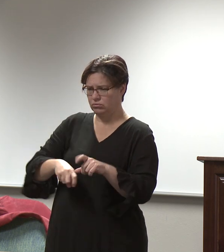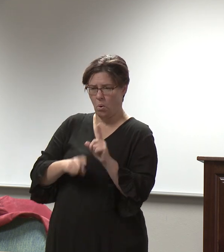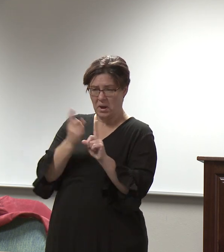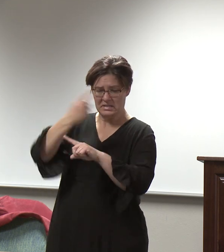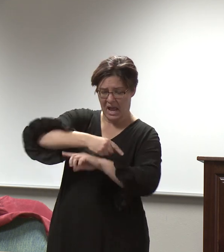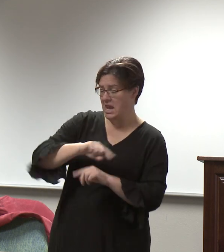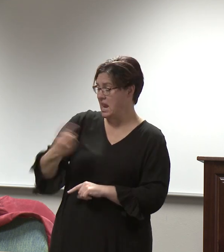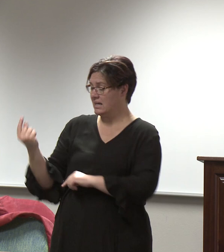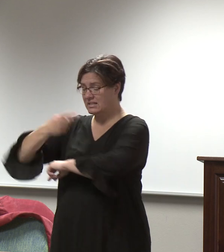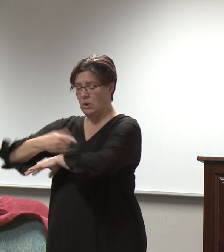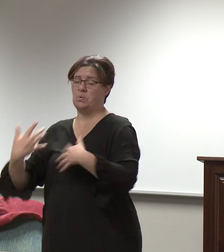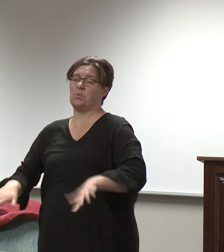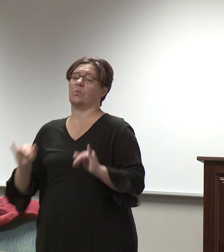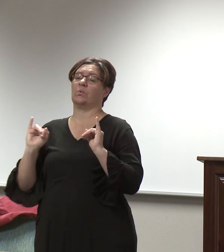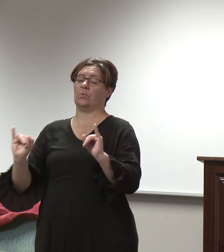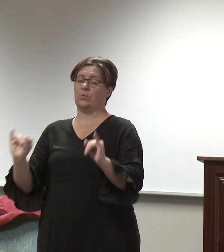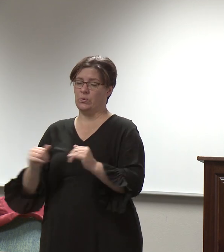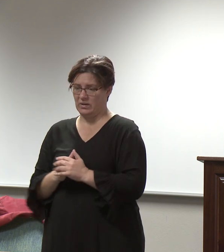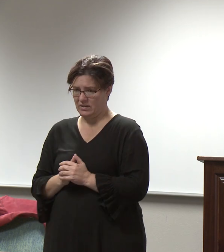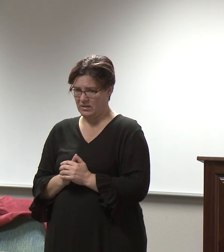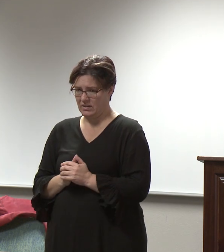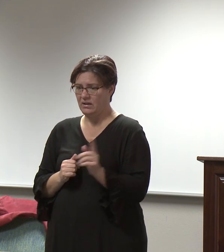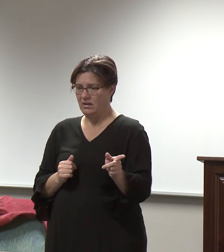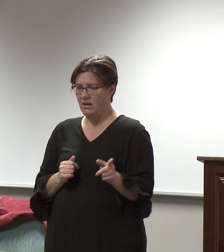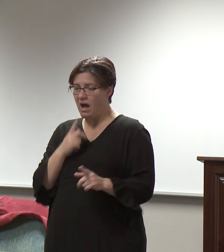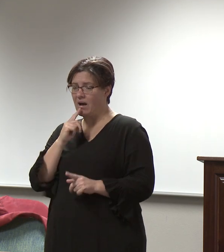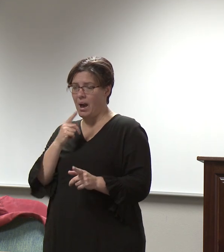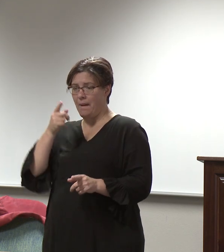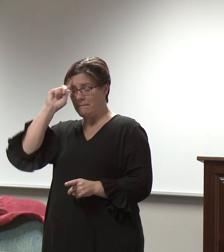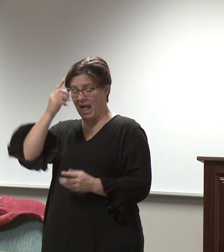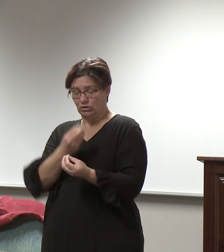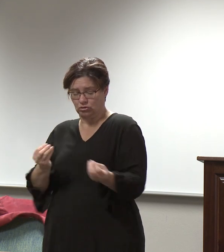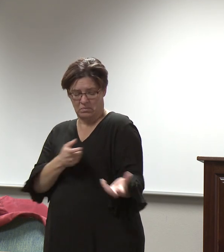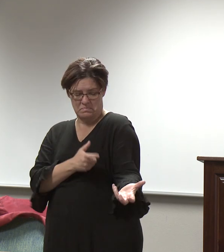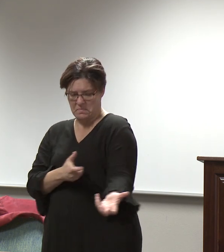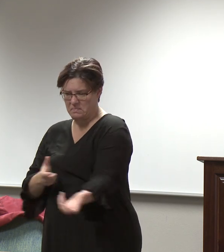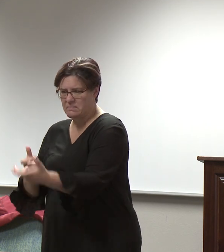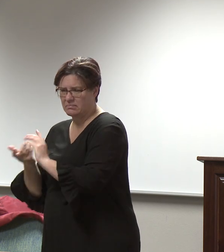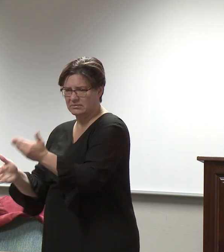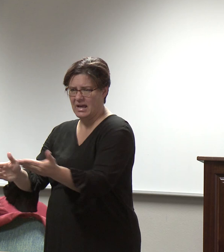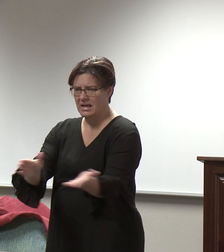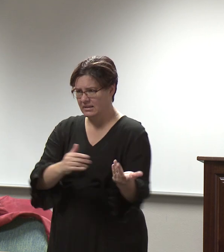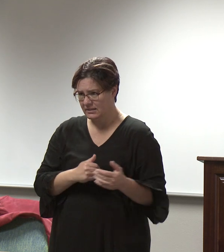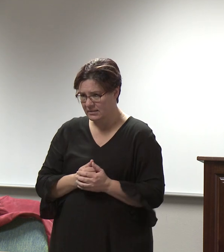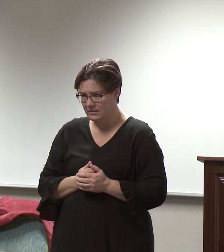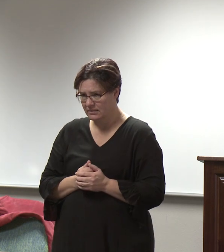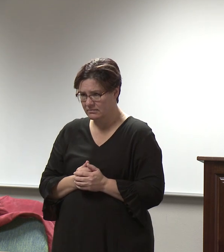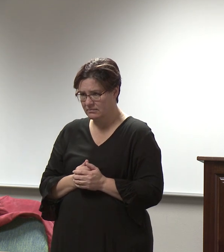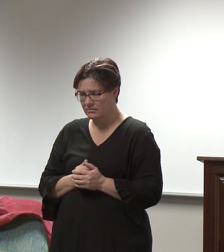next. From one day to the next, the genocide of black kids in the peripheries of the city